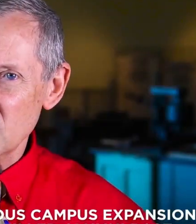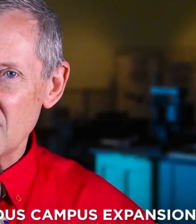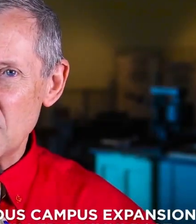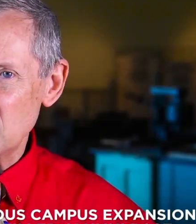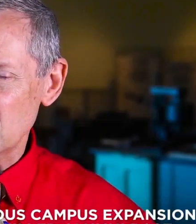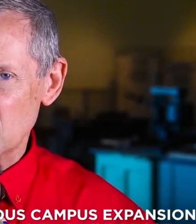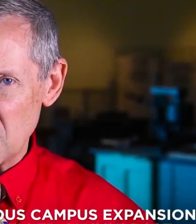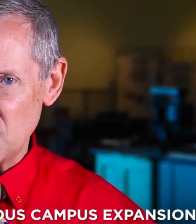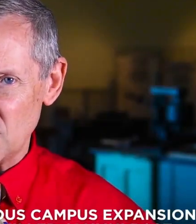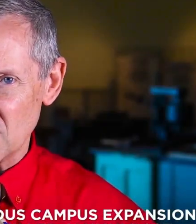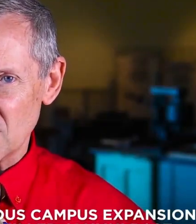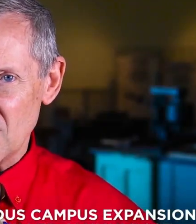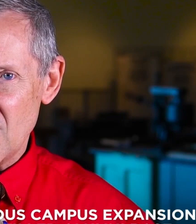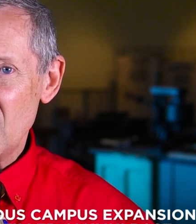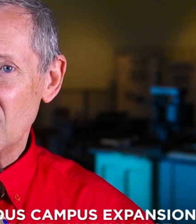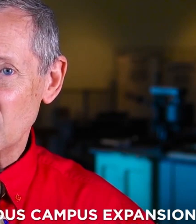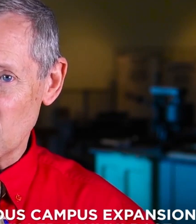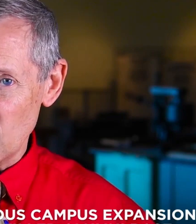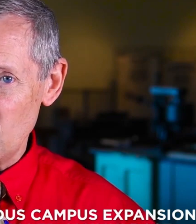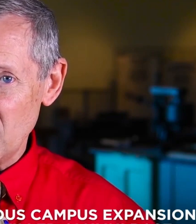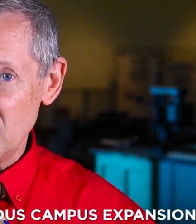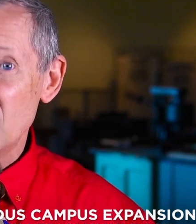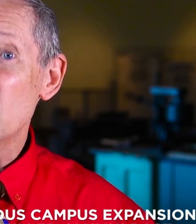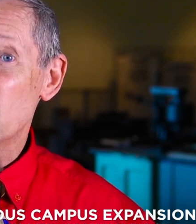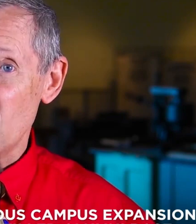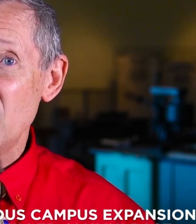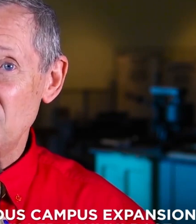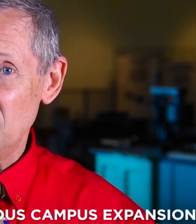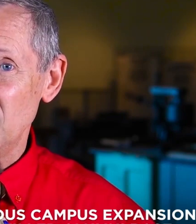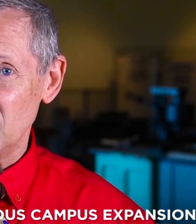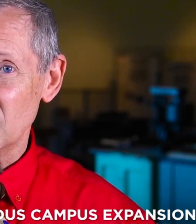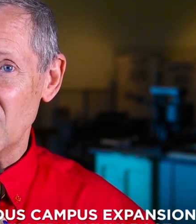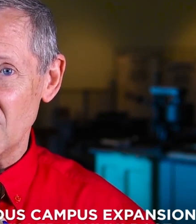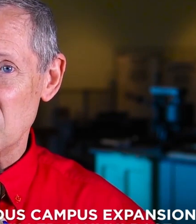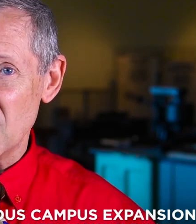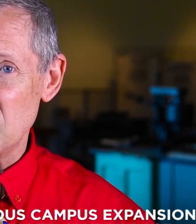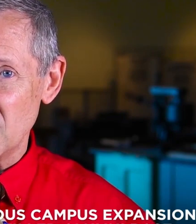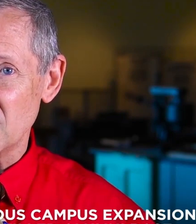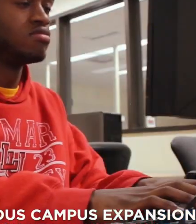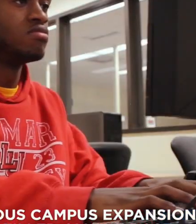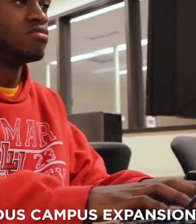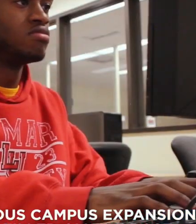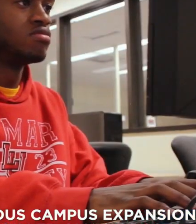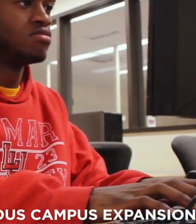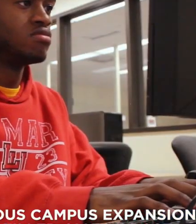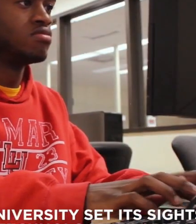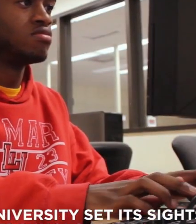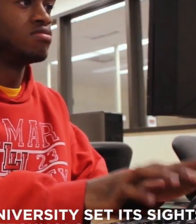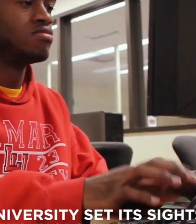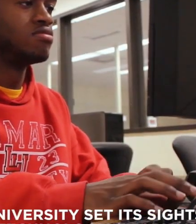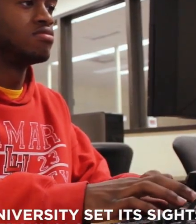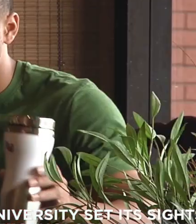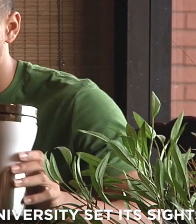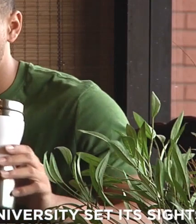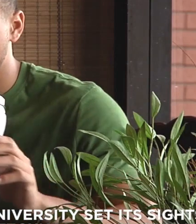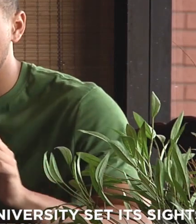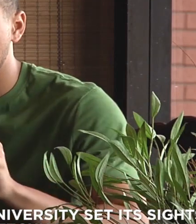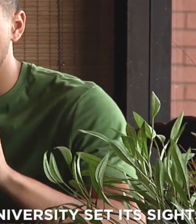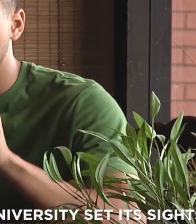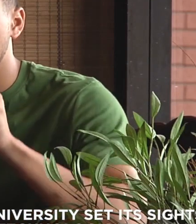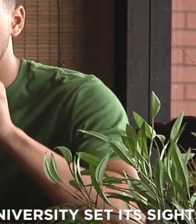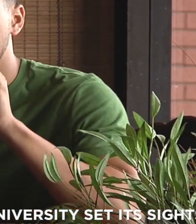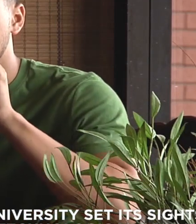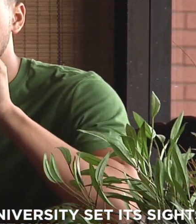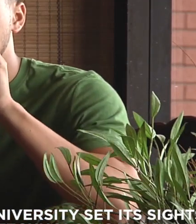with numerous campus expansions and a growing, pride-filled alumni base. In the early